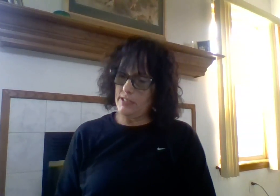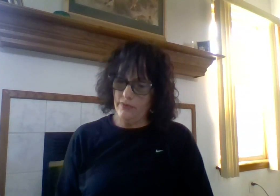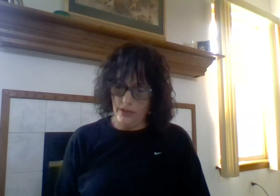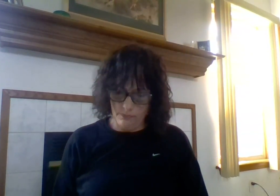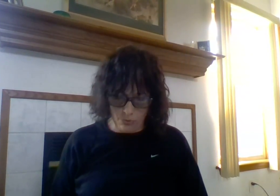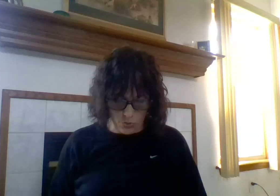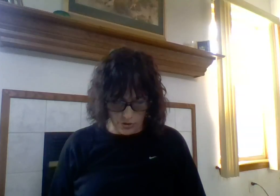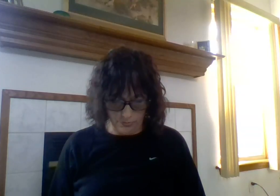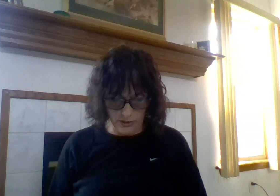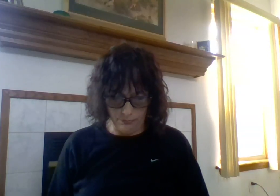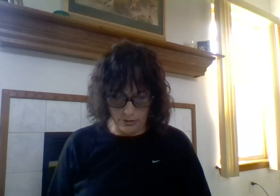deceiving poor people.